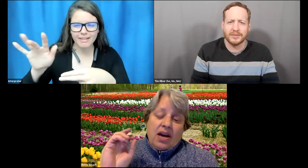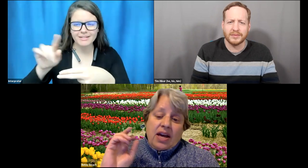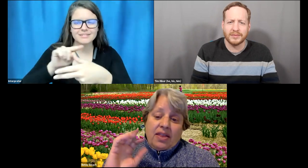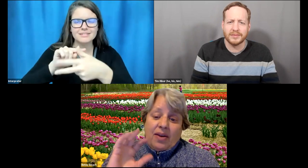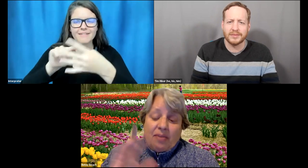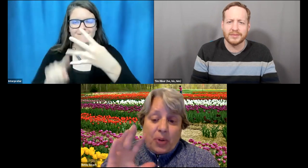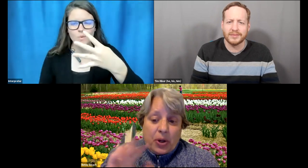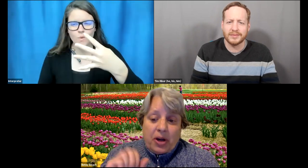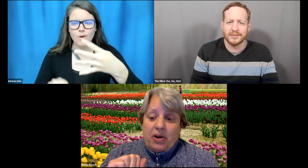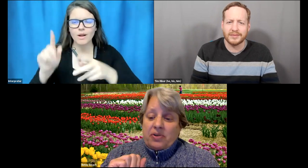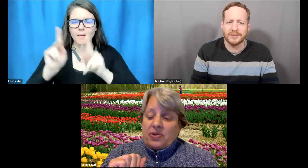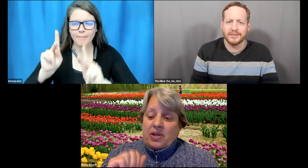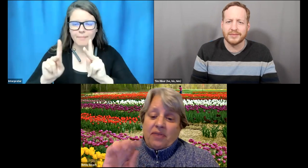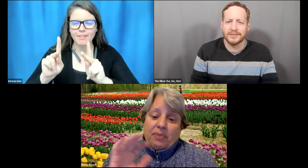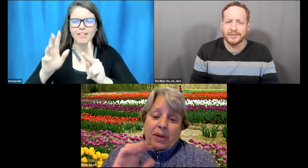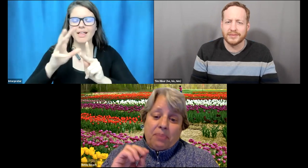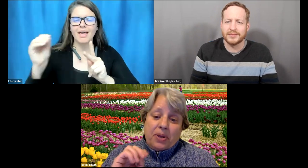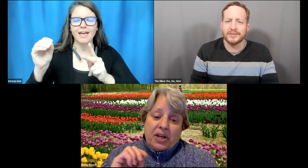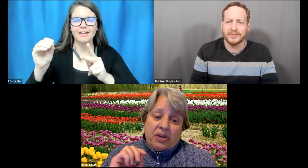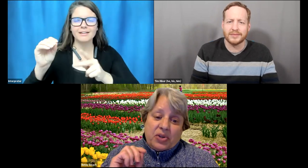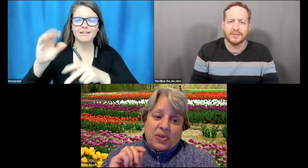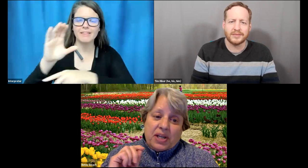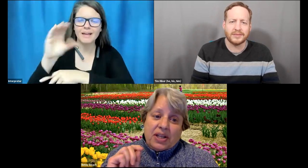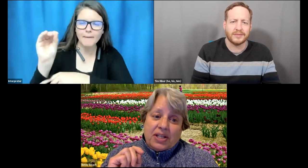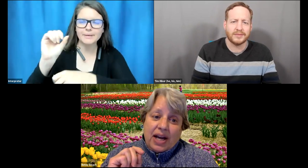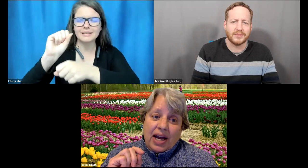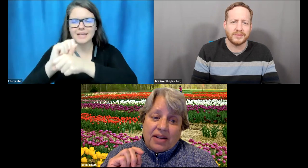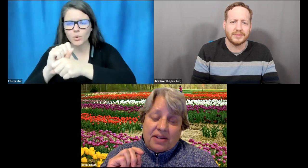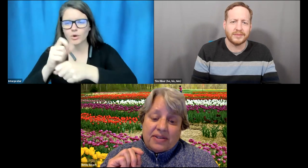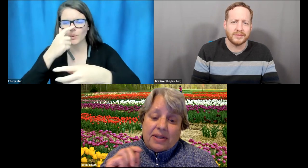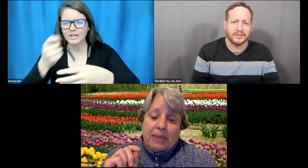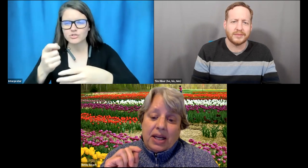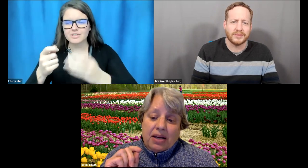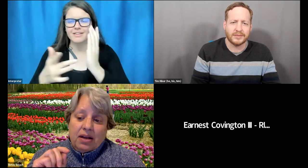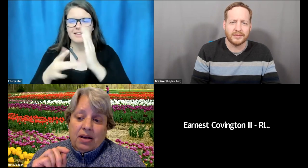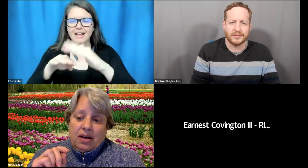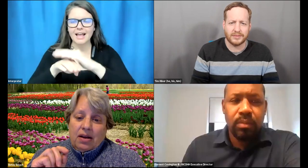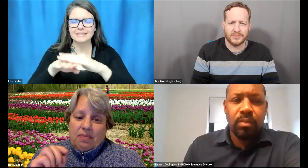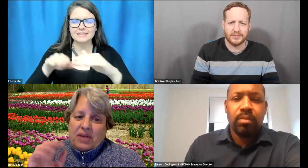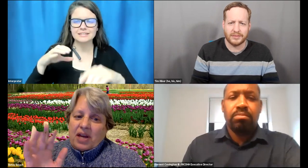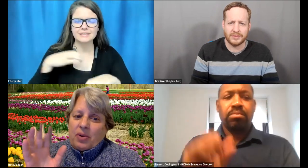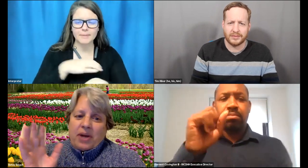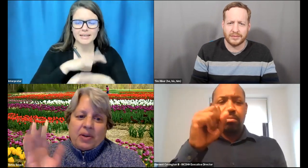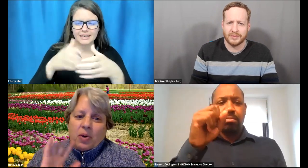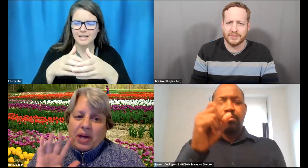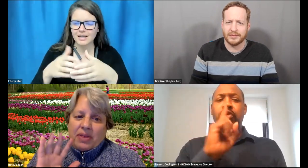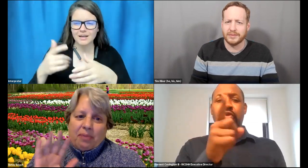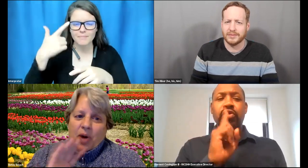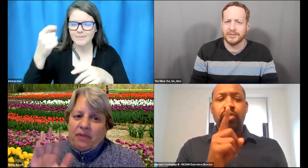and the employers of the people that are interested in the Tech Access Committee? Because otherwise I won't get them right for